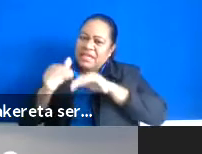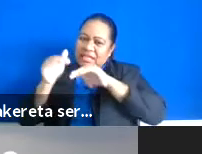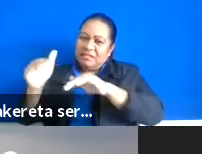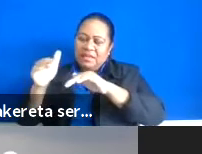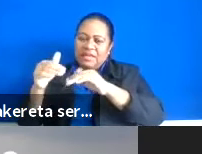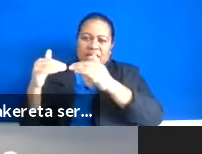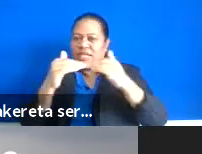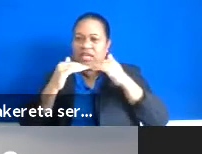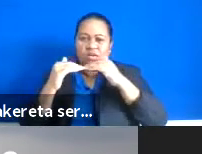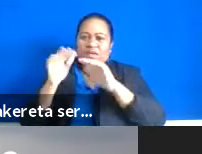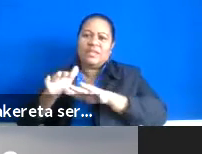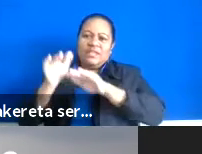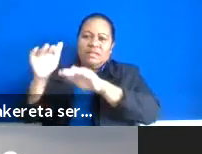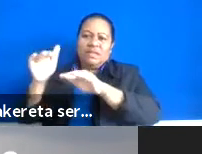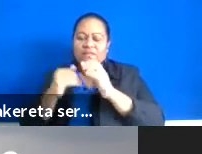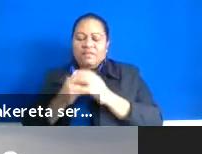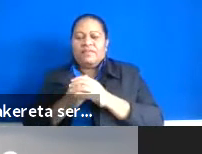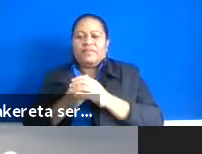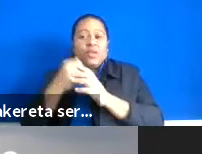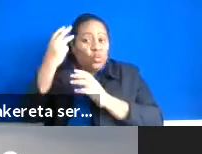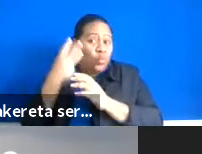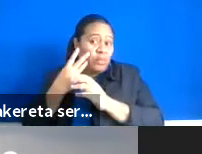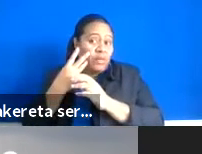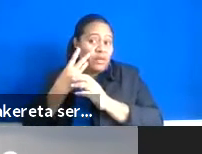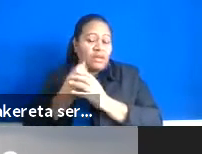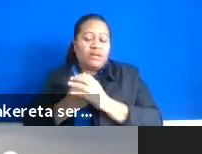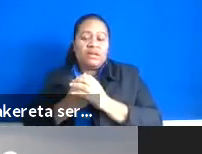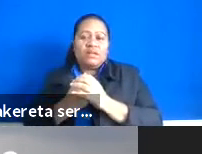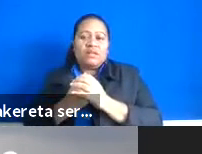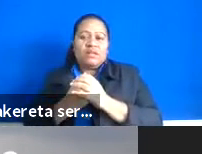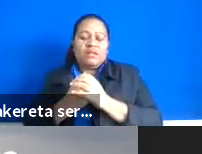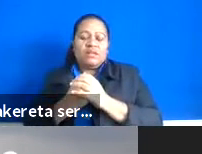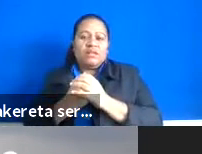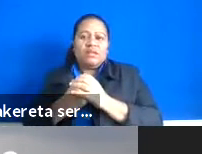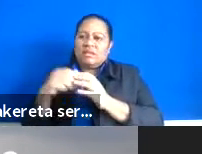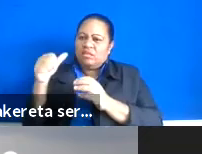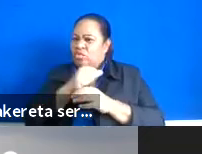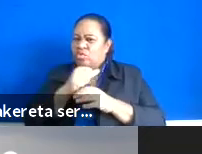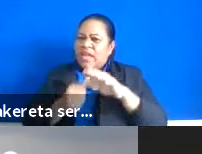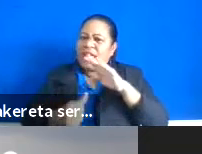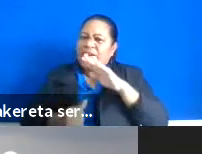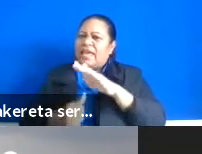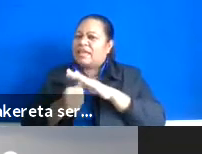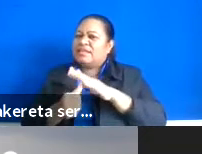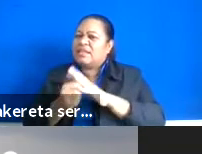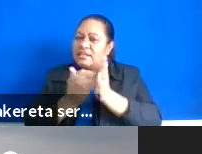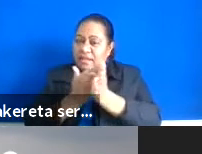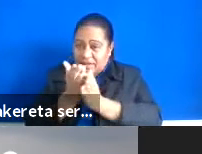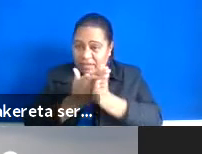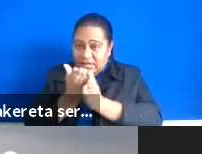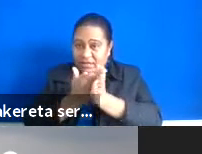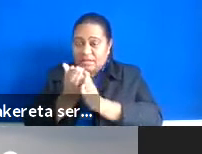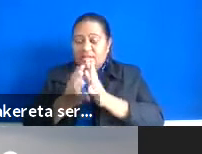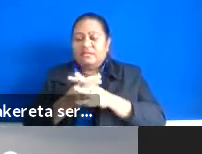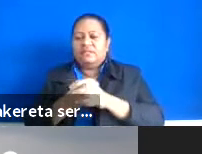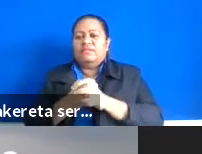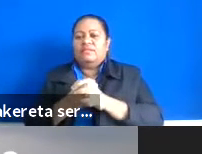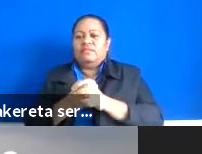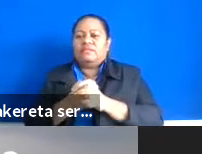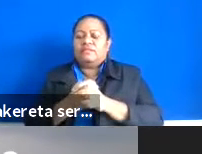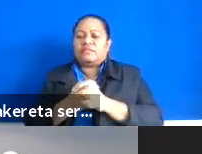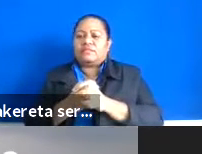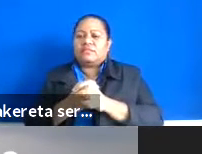And women have to be able to access services and that